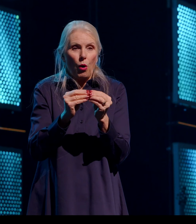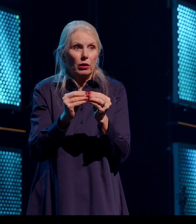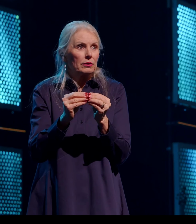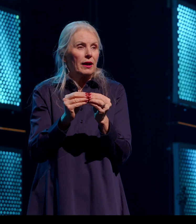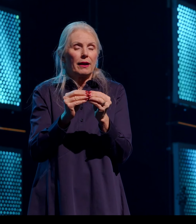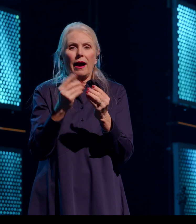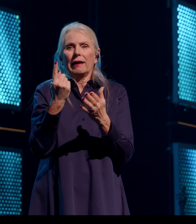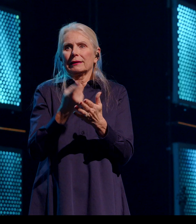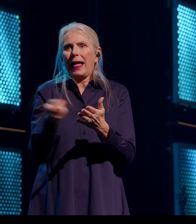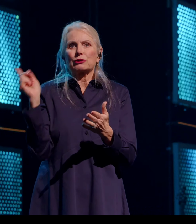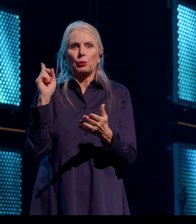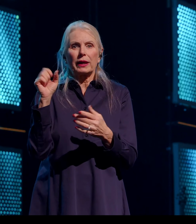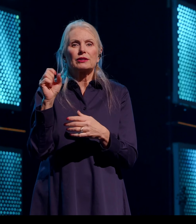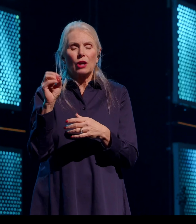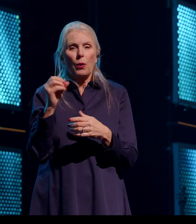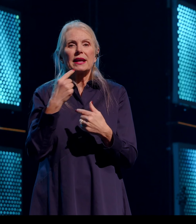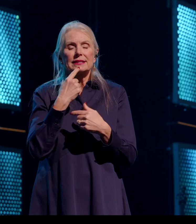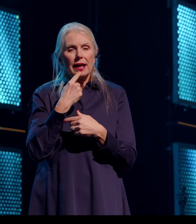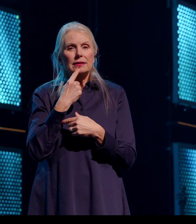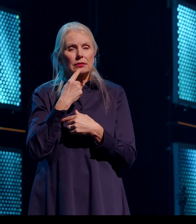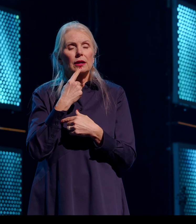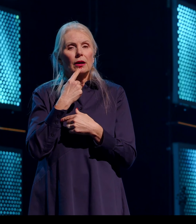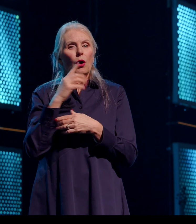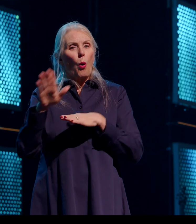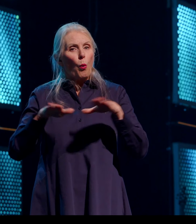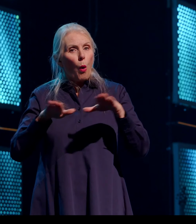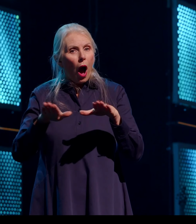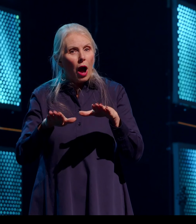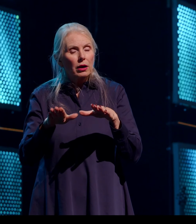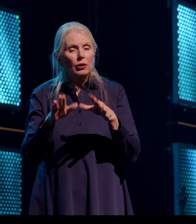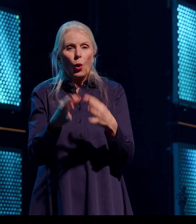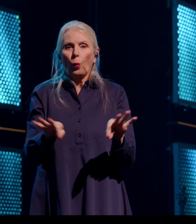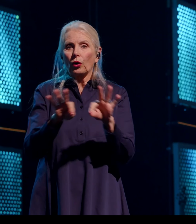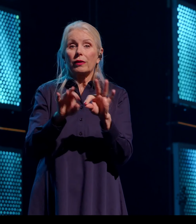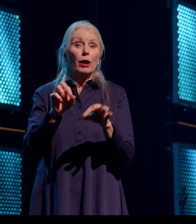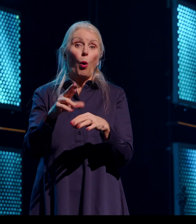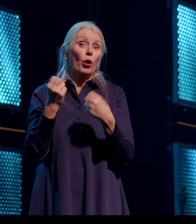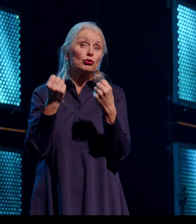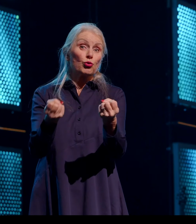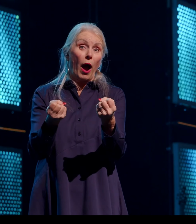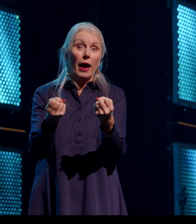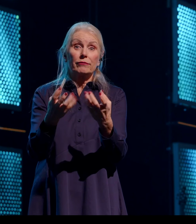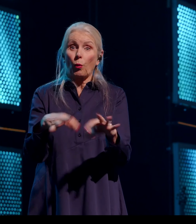weekend. So it says walk worthy on it, or drive worthy, or whatever you want to do.